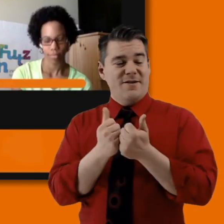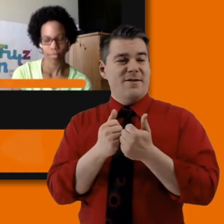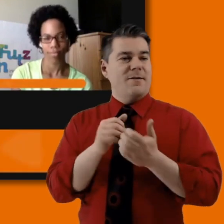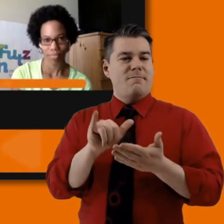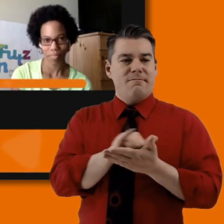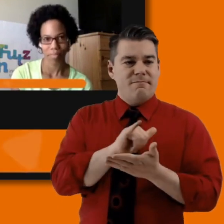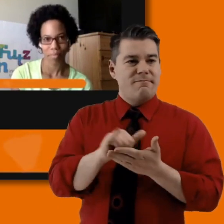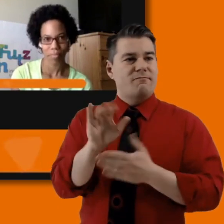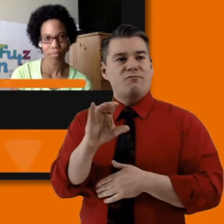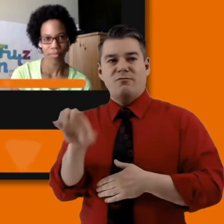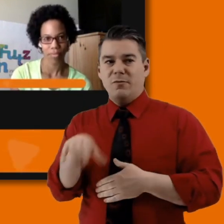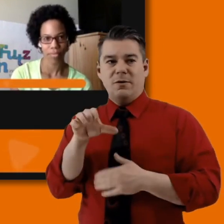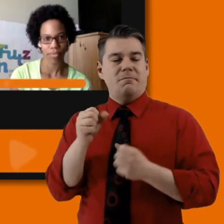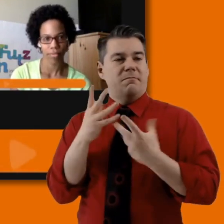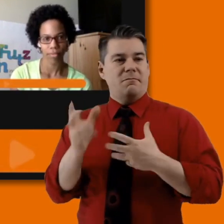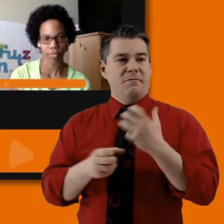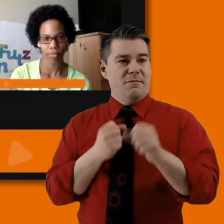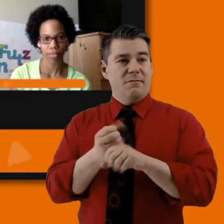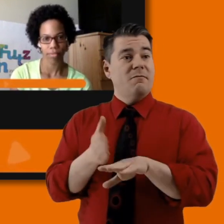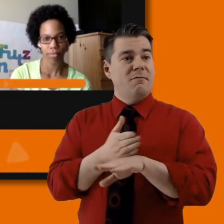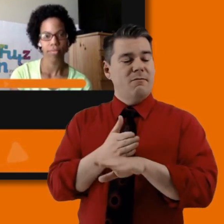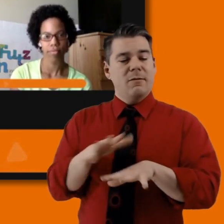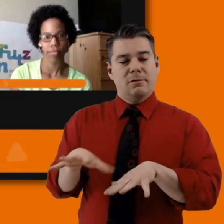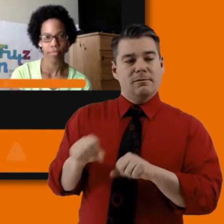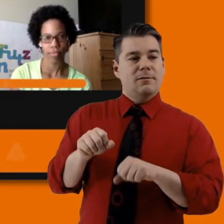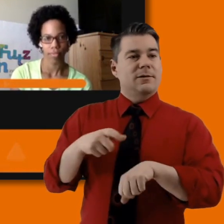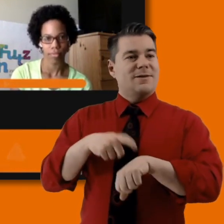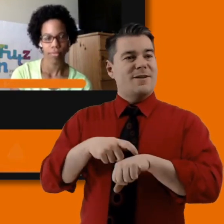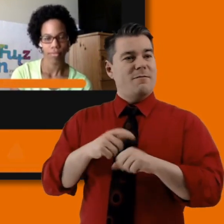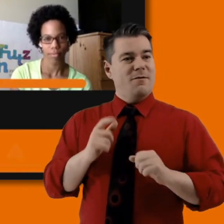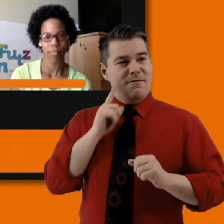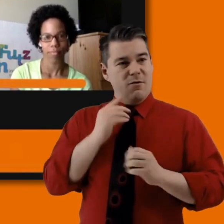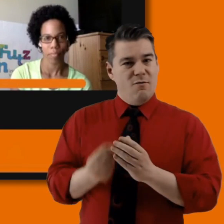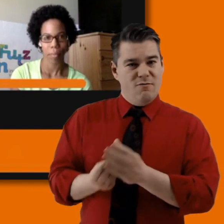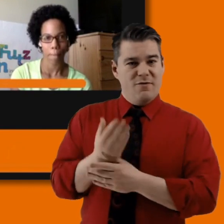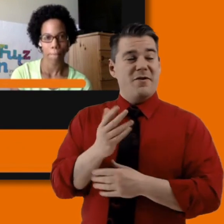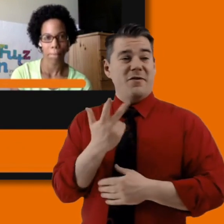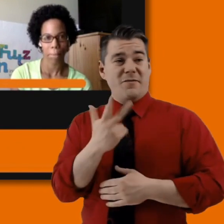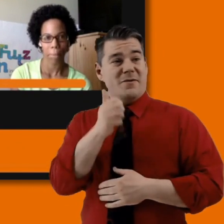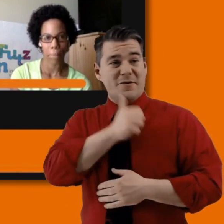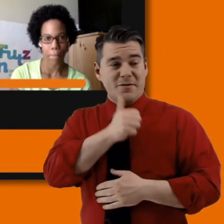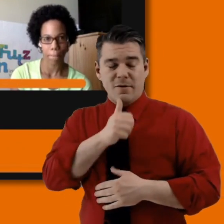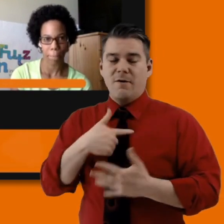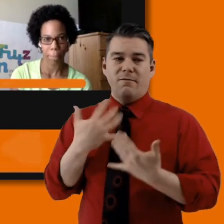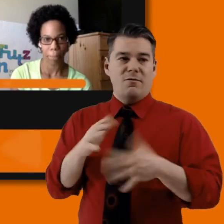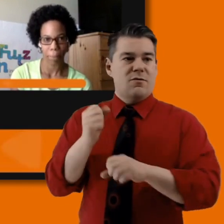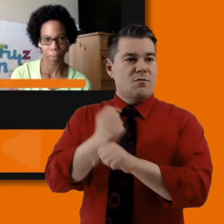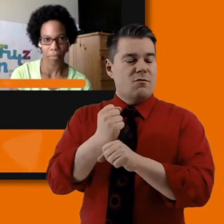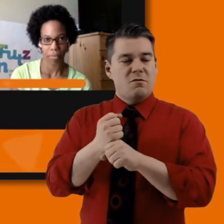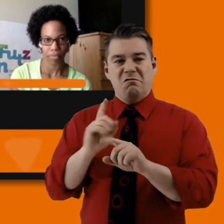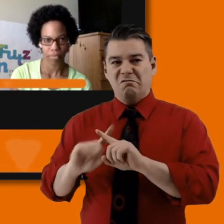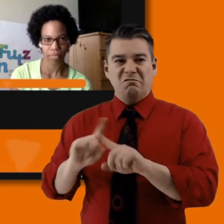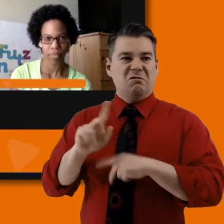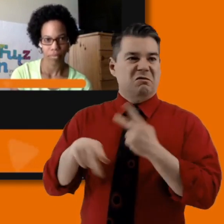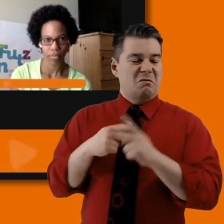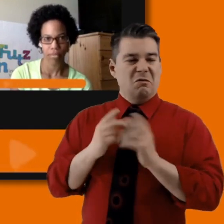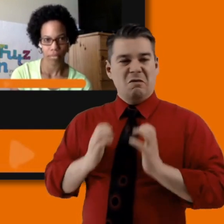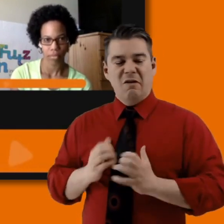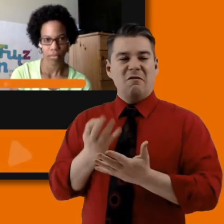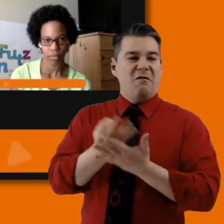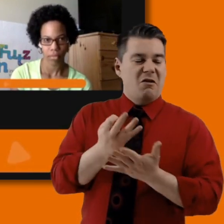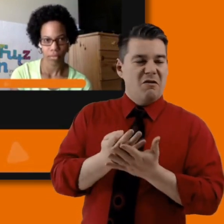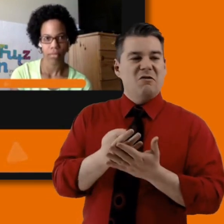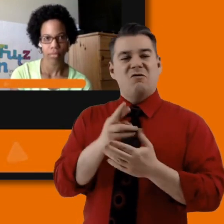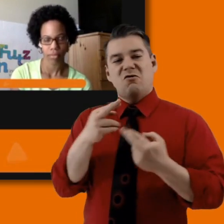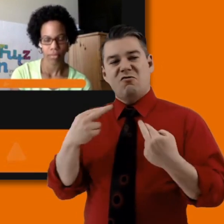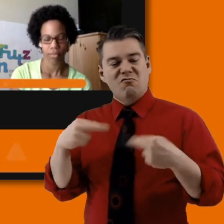several years before taking time off to raise 3 girls. I have worked with all different types of clients: finance, retail,